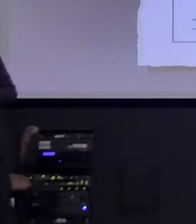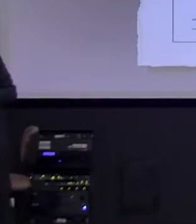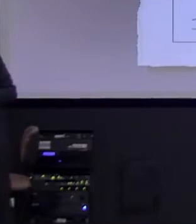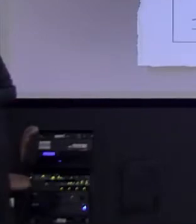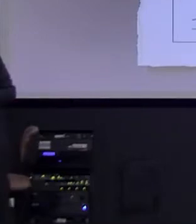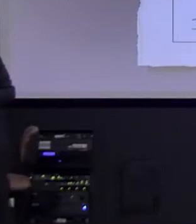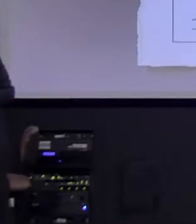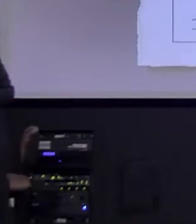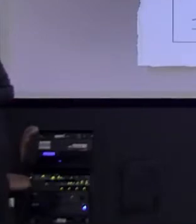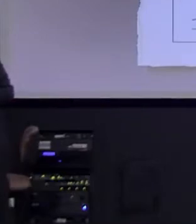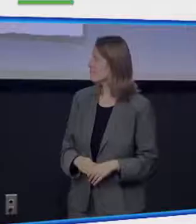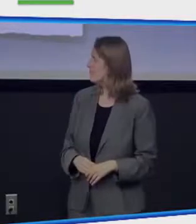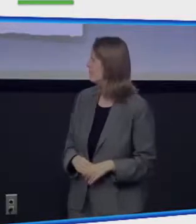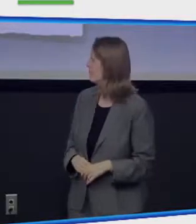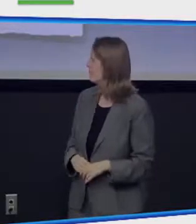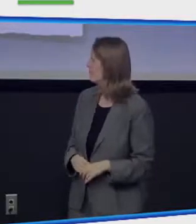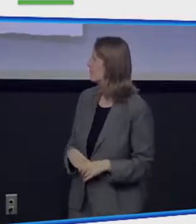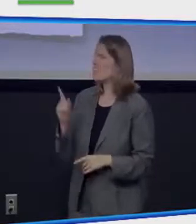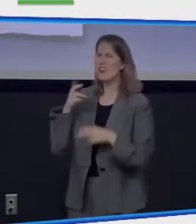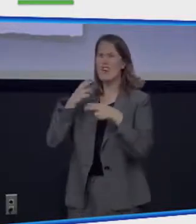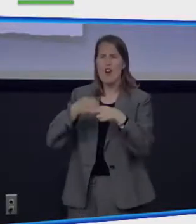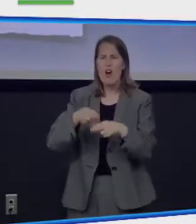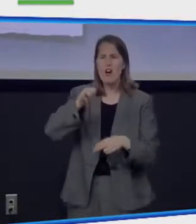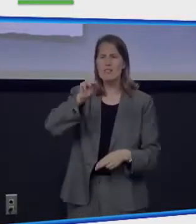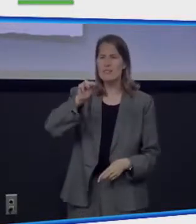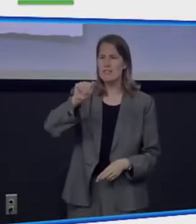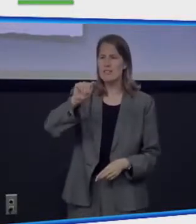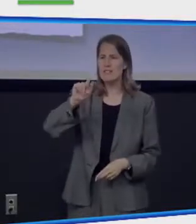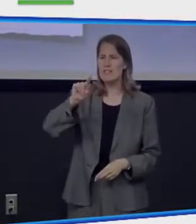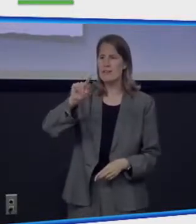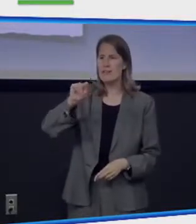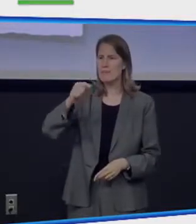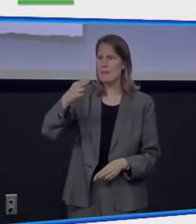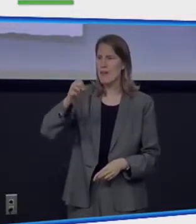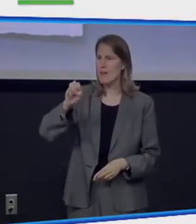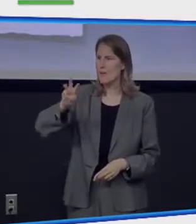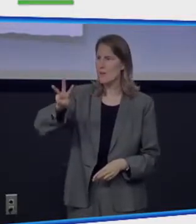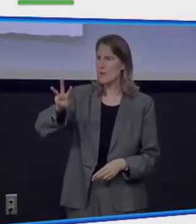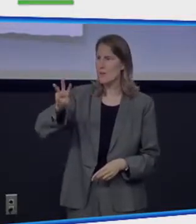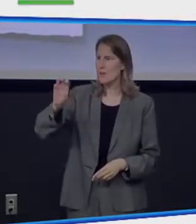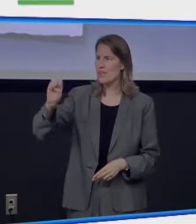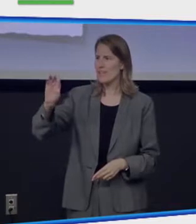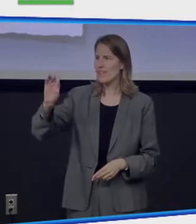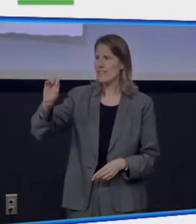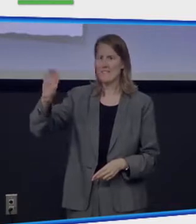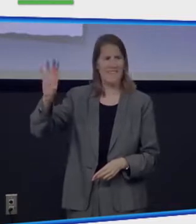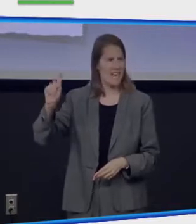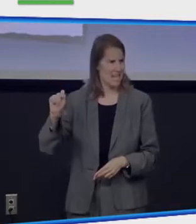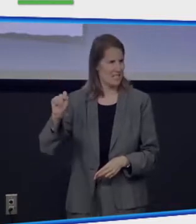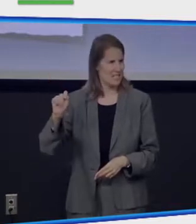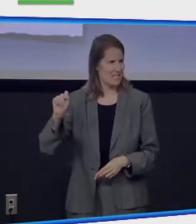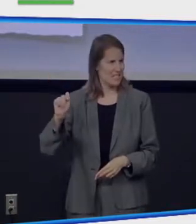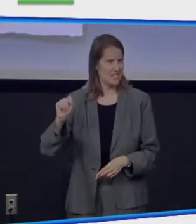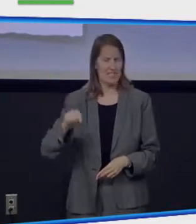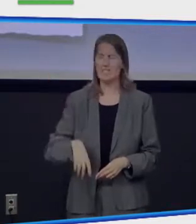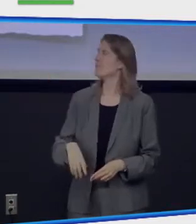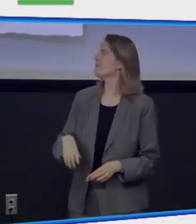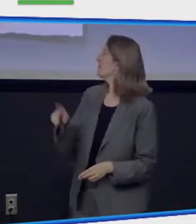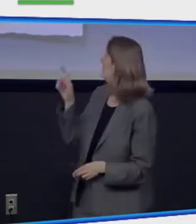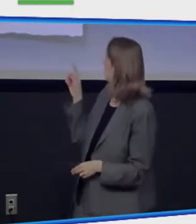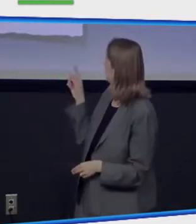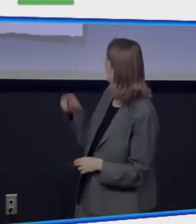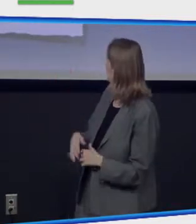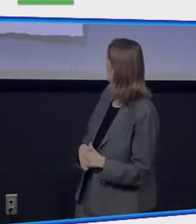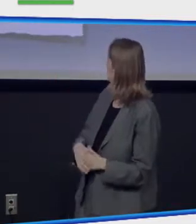time really well. This is the so-called Matthew effect in reading. This Matthew effect in reading was described by Keith Stanovich at